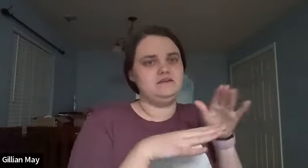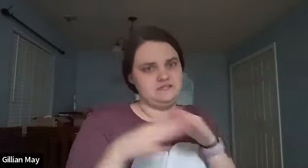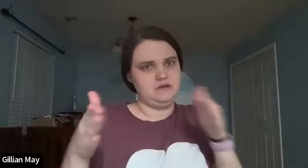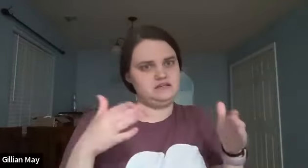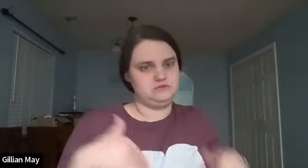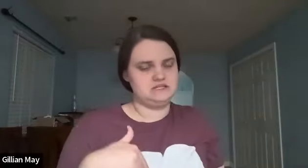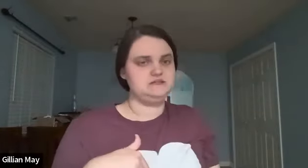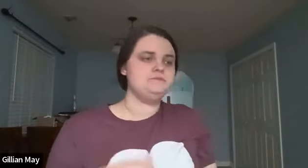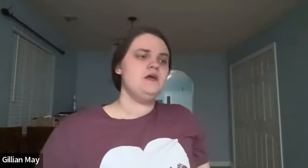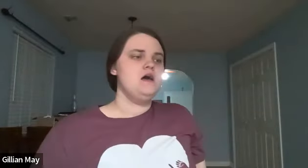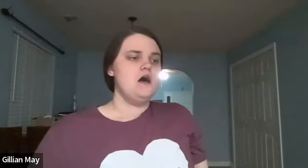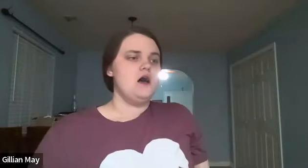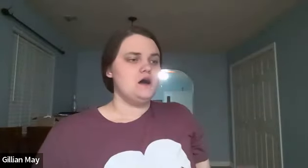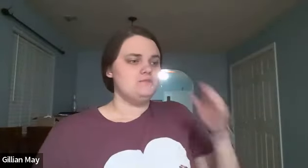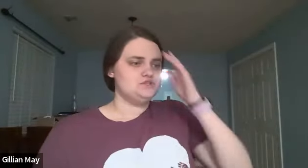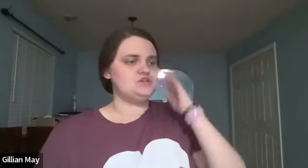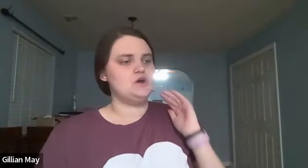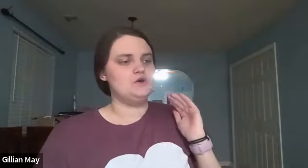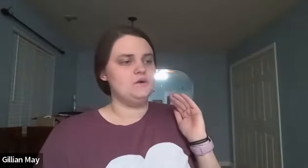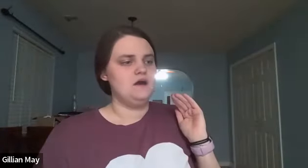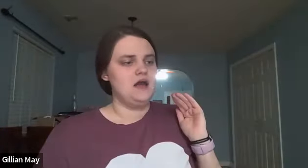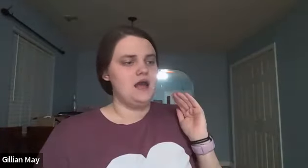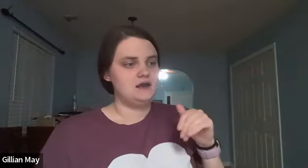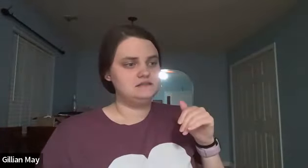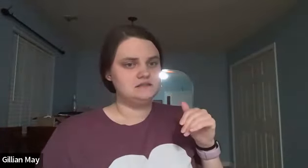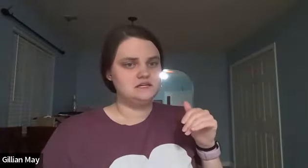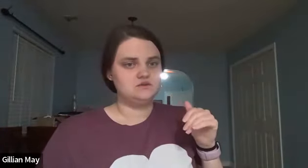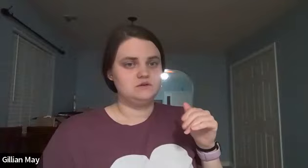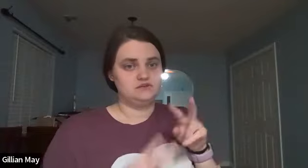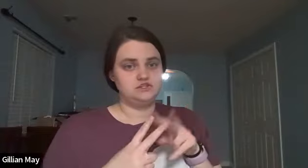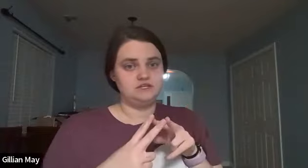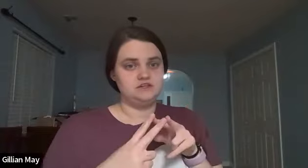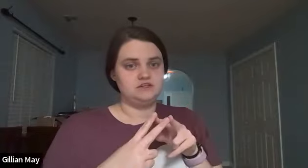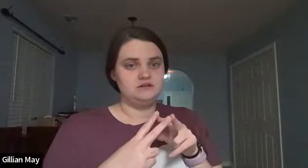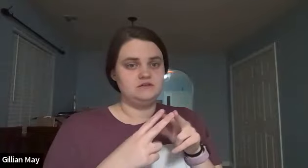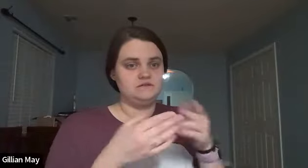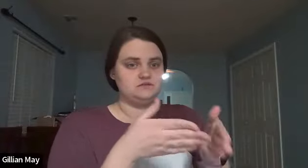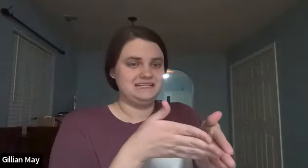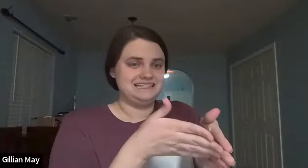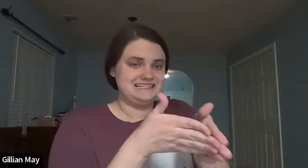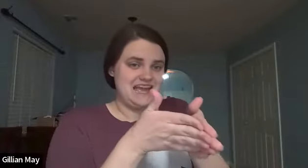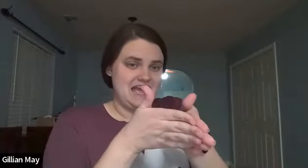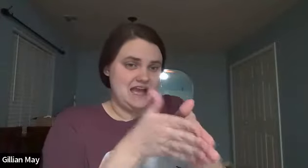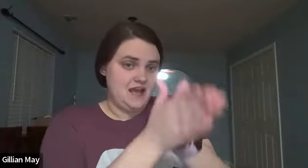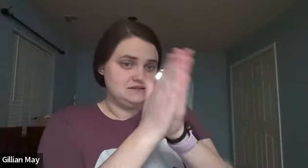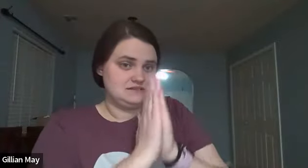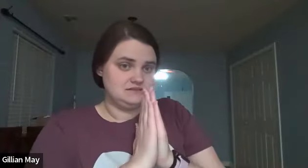it's past or present. So ask is going to be, there's 2 ways you can do it. The first one is ask.